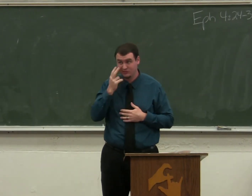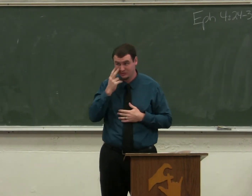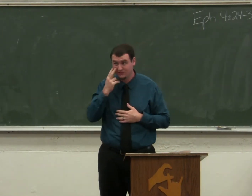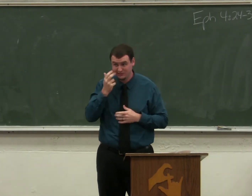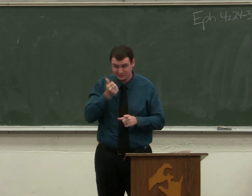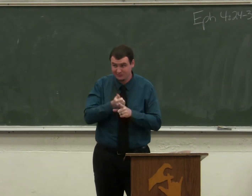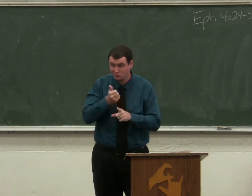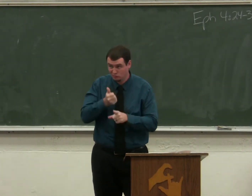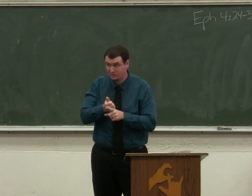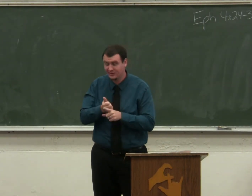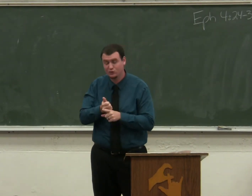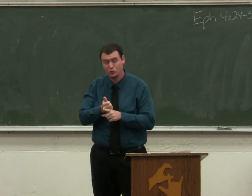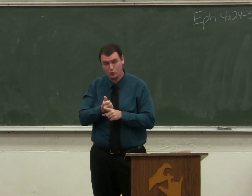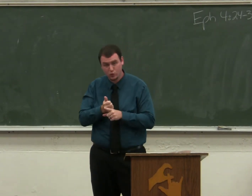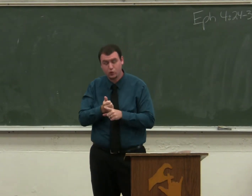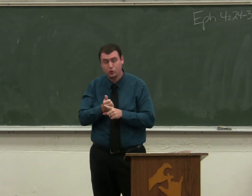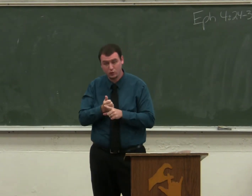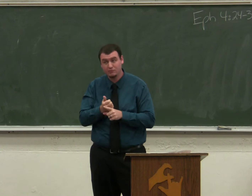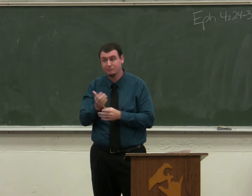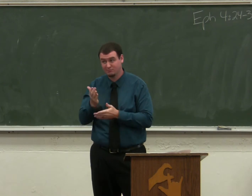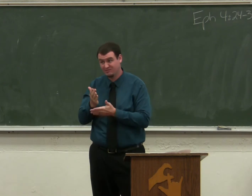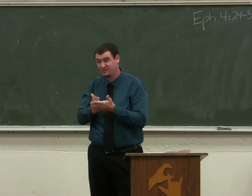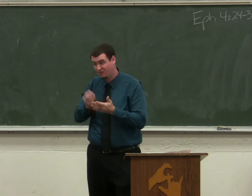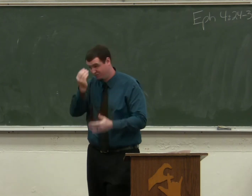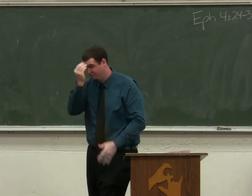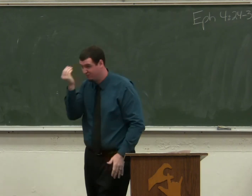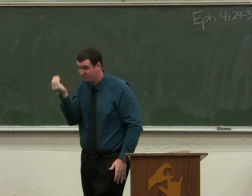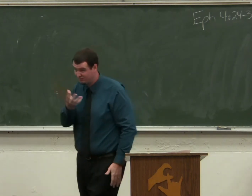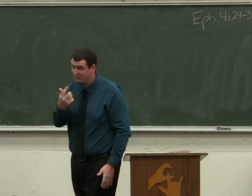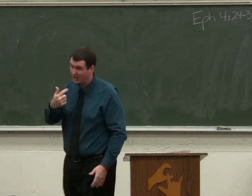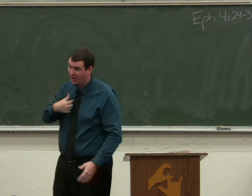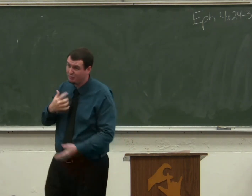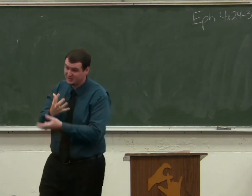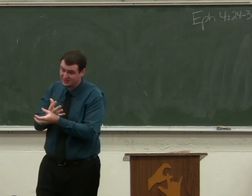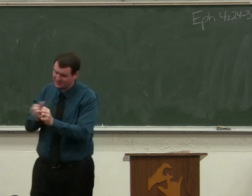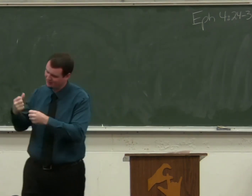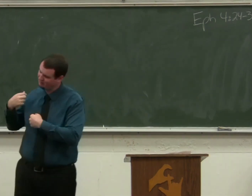what my action and how my actions should change.